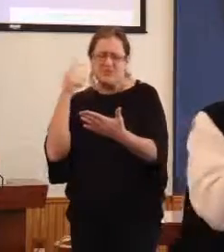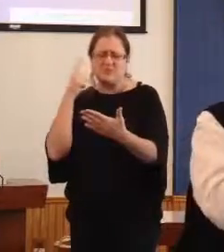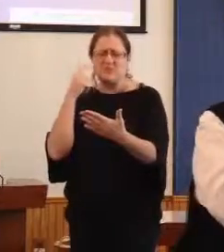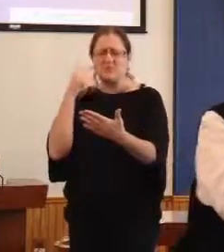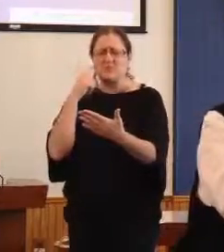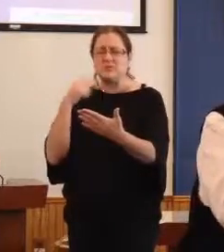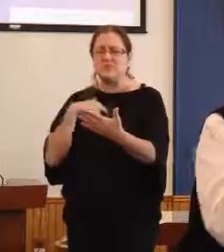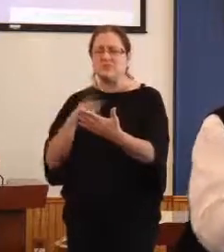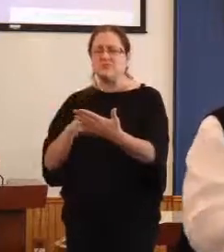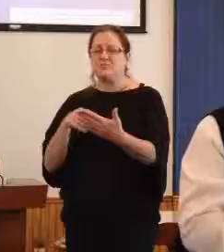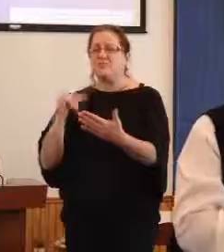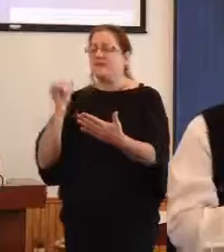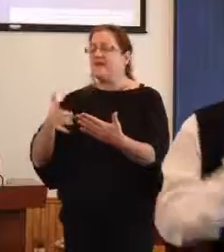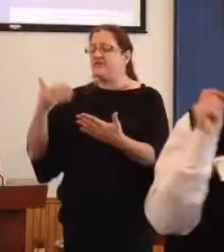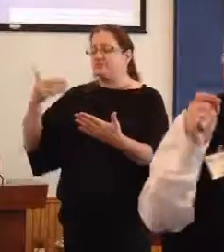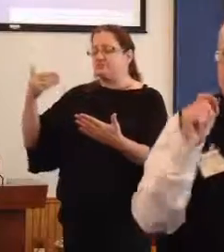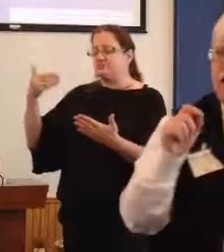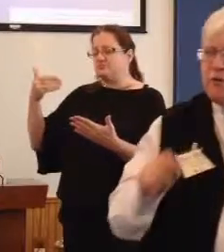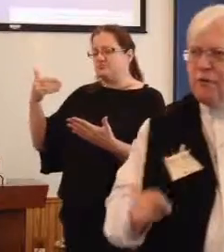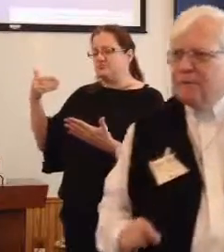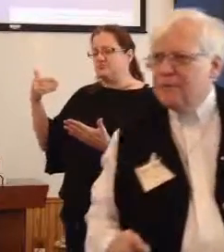Is it that ancient author